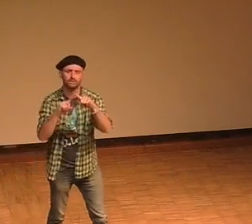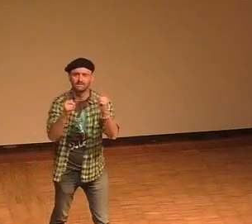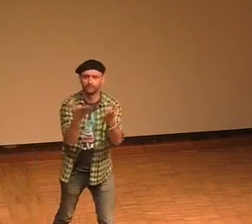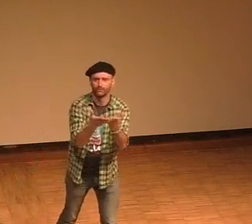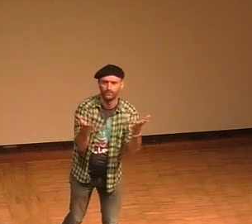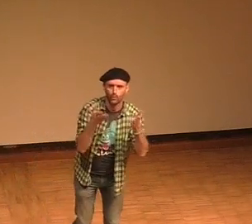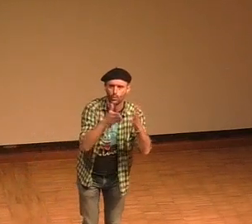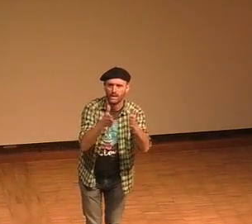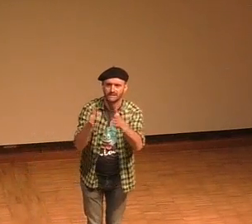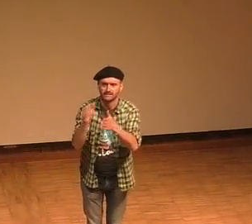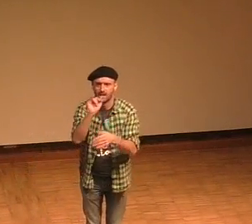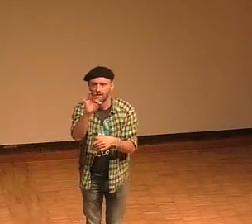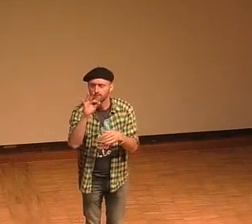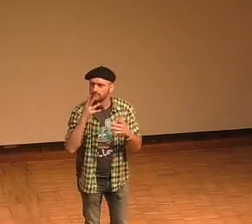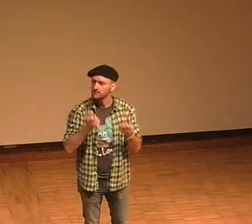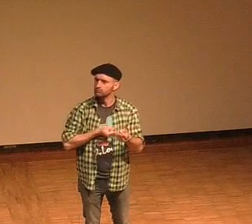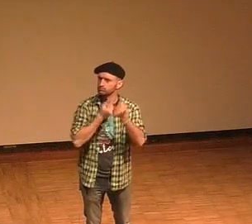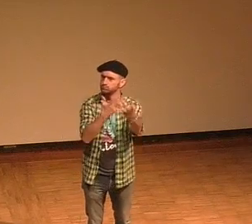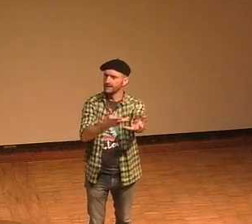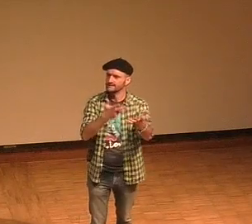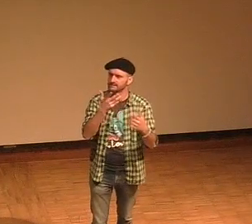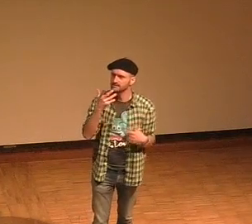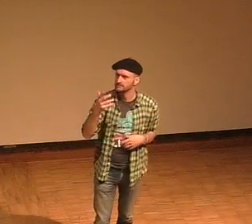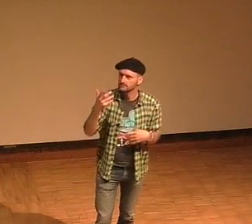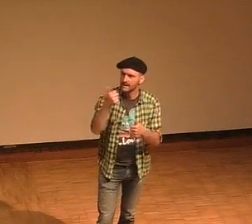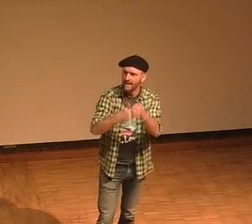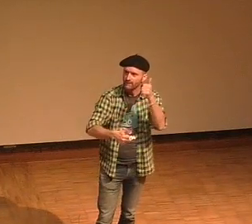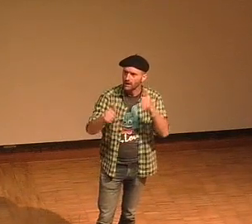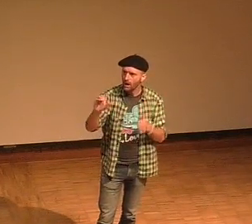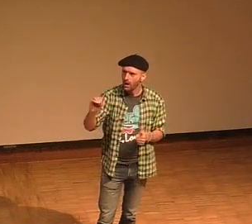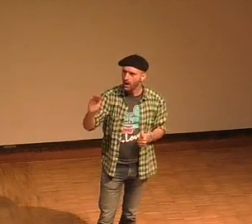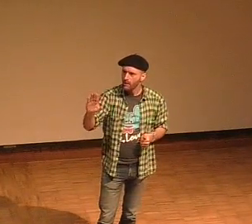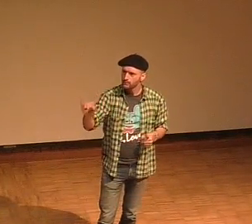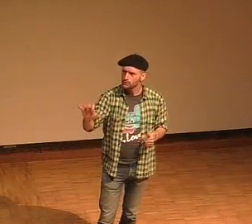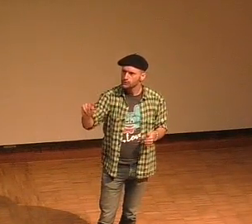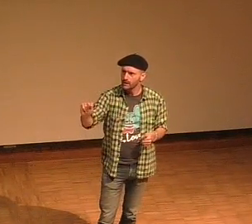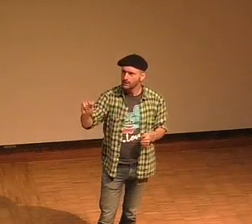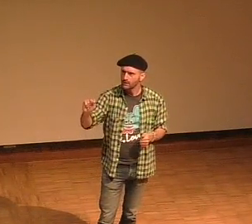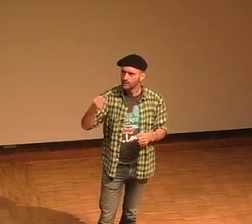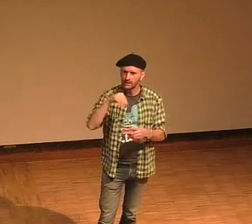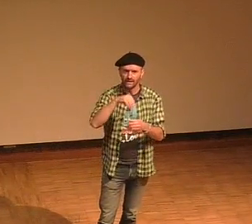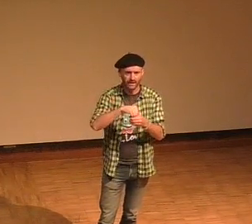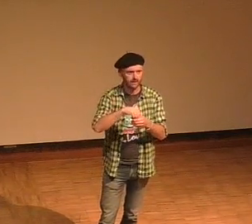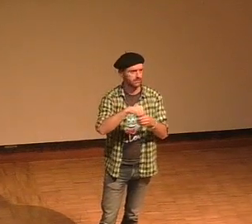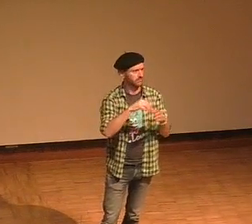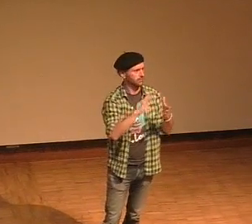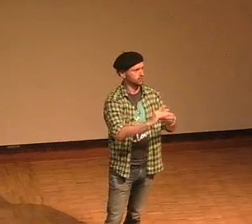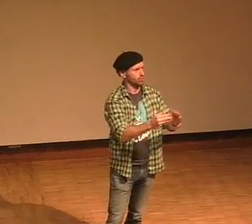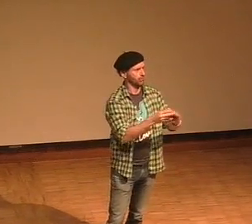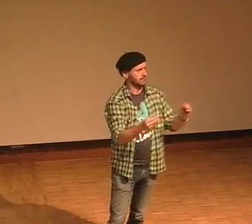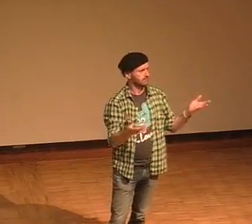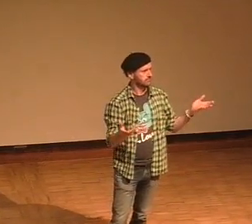I showed two different ways of expressing every object in the